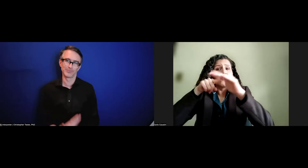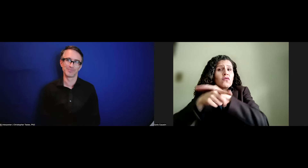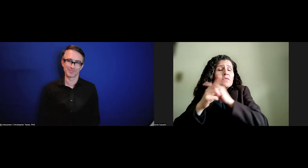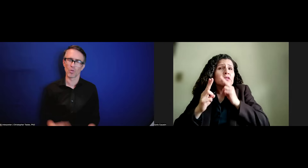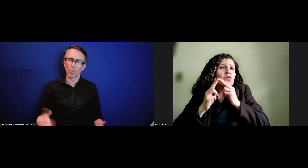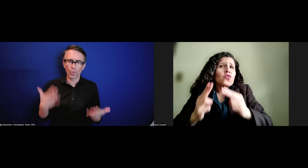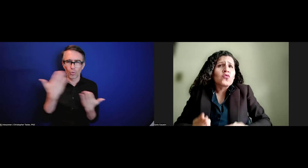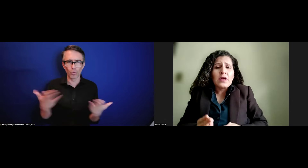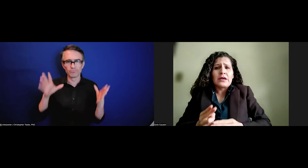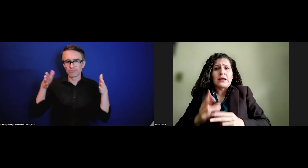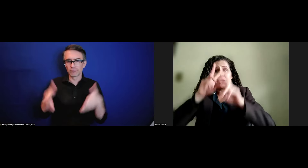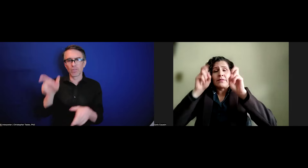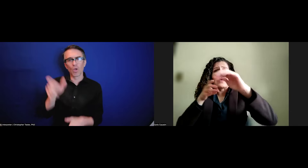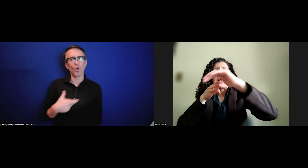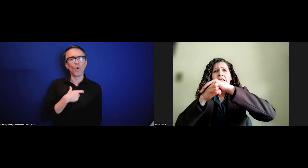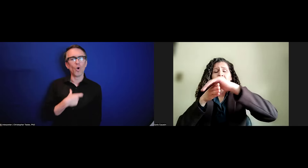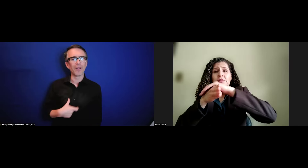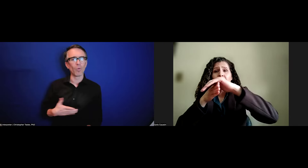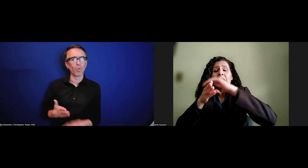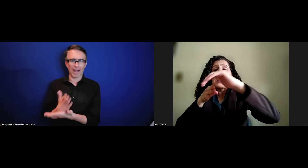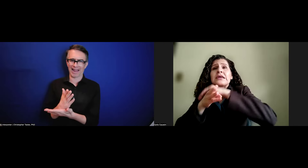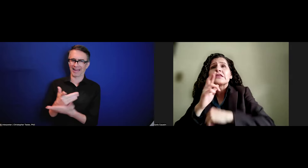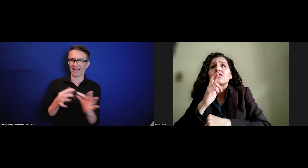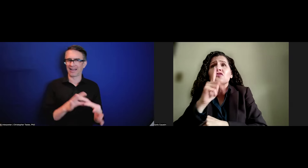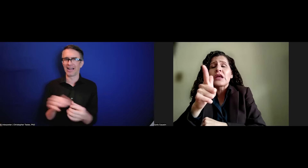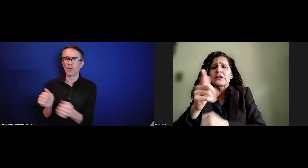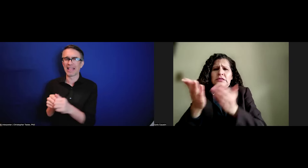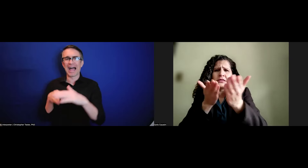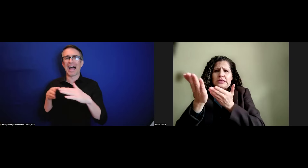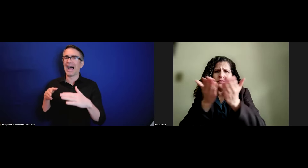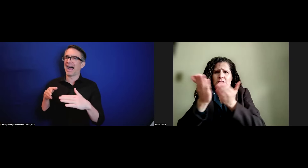To begin with, I don't want to waste too much time.